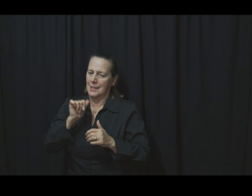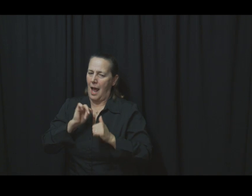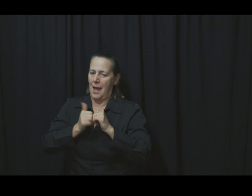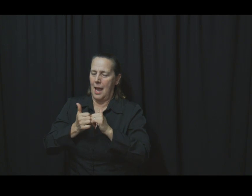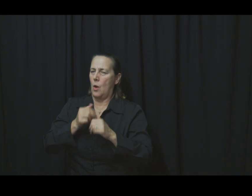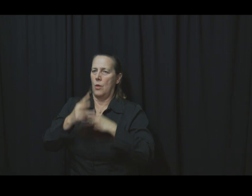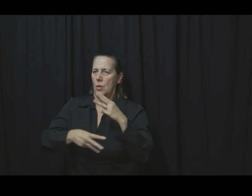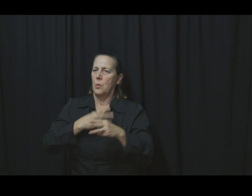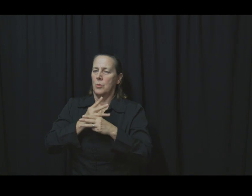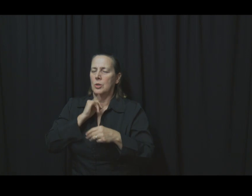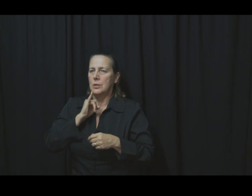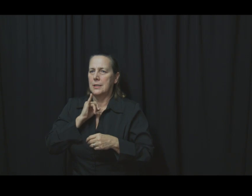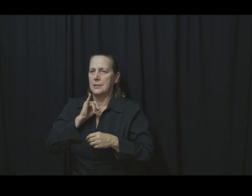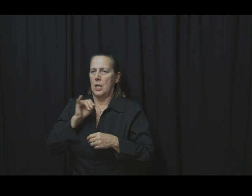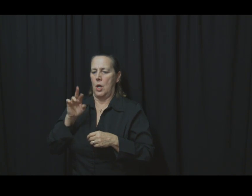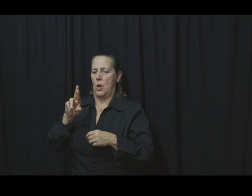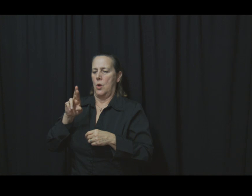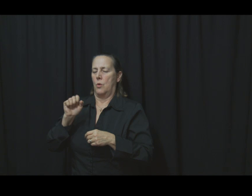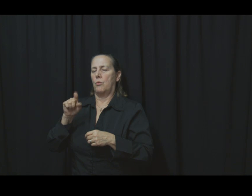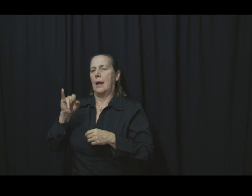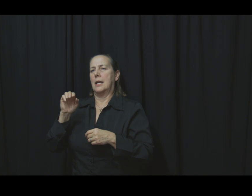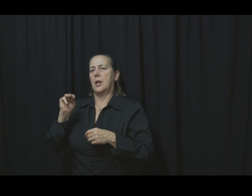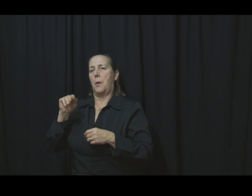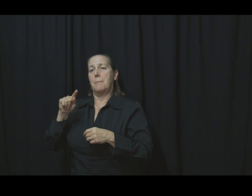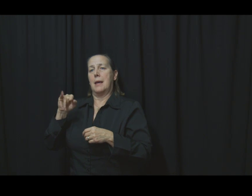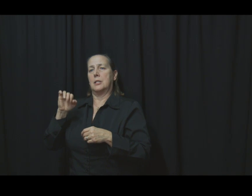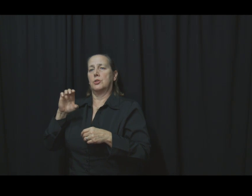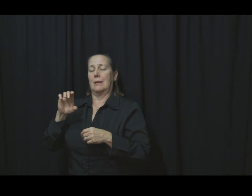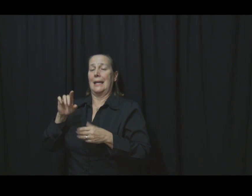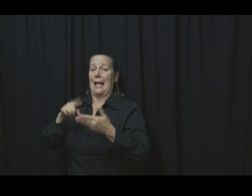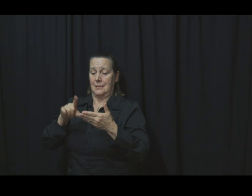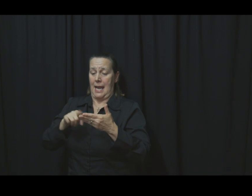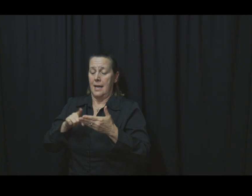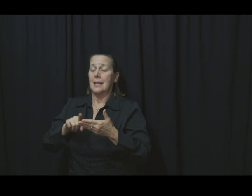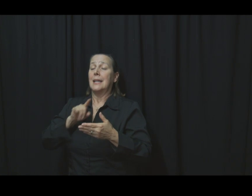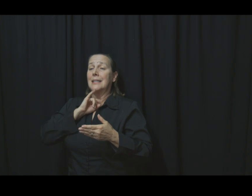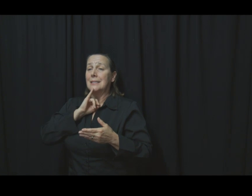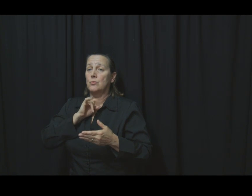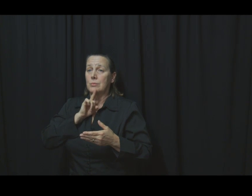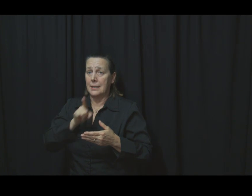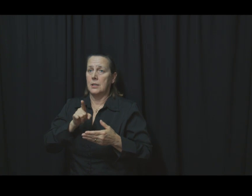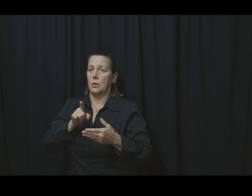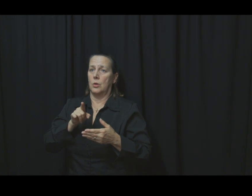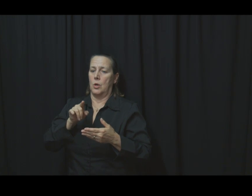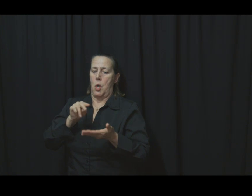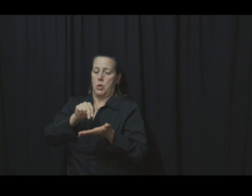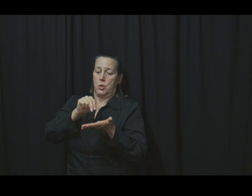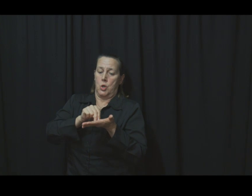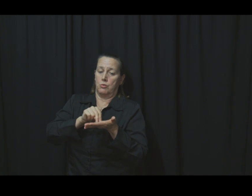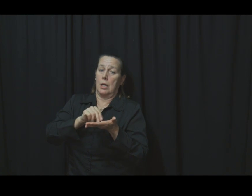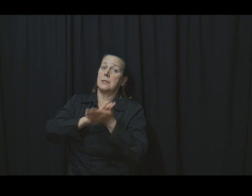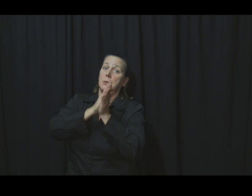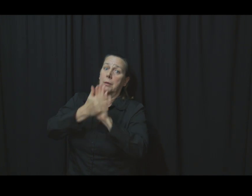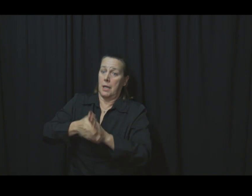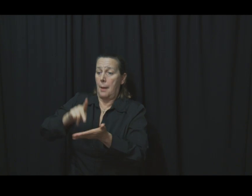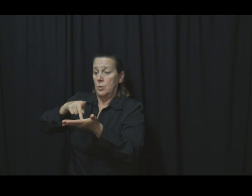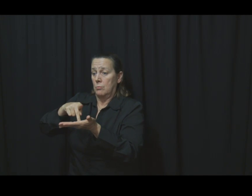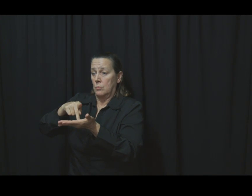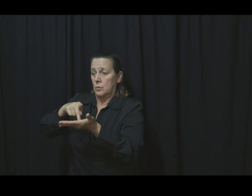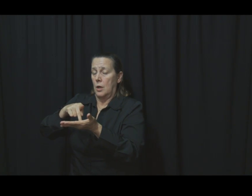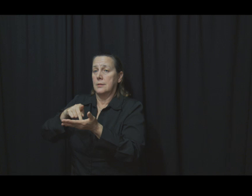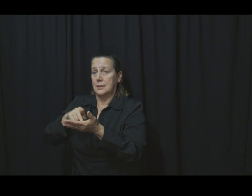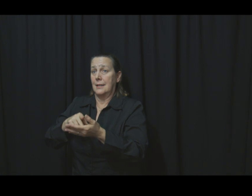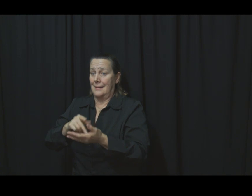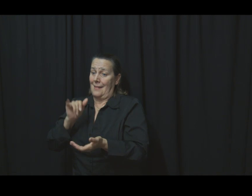is. Radiometric dating does exist. Neutrons do become protons, and that's our level of understanding today.